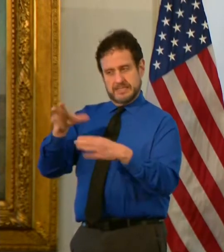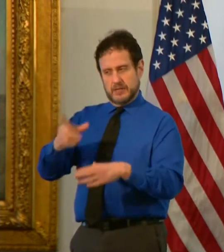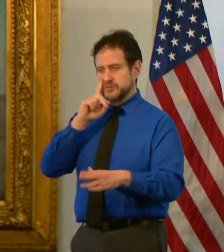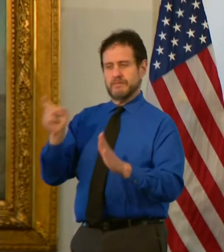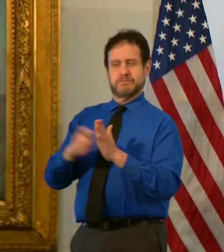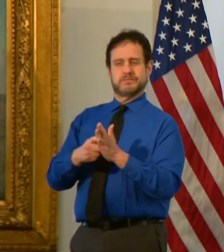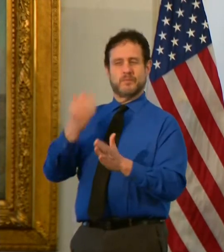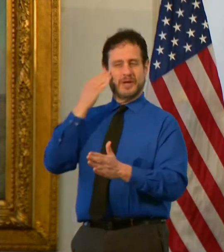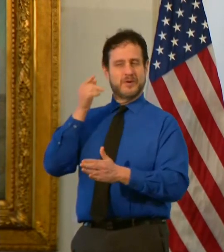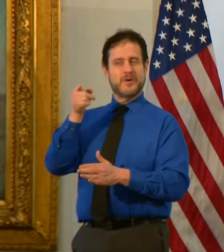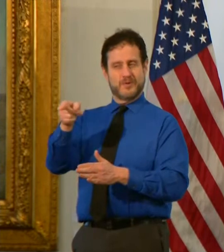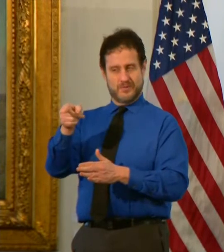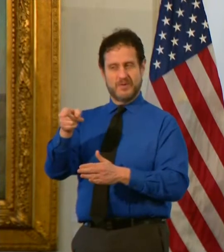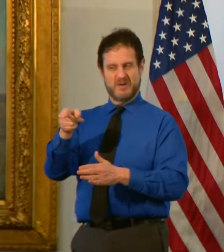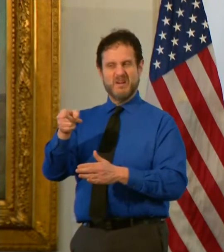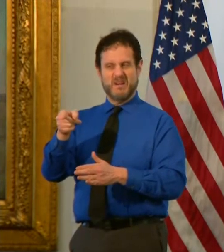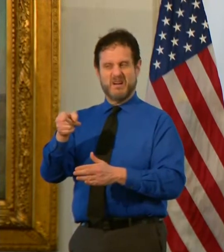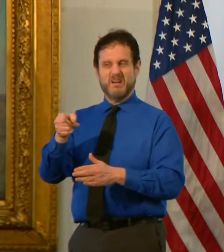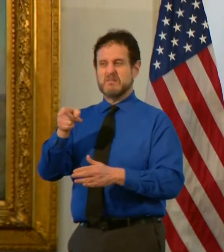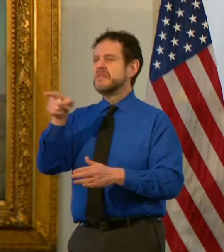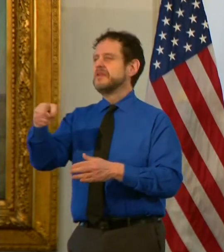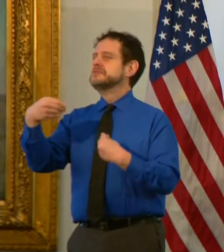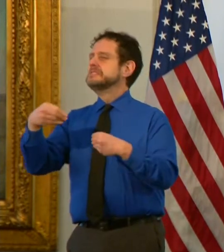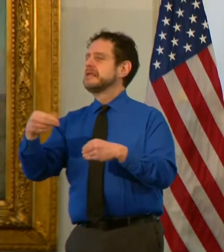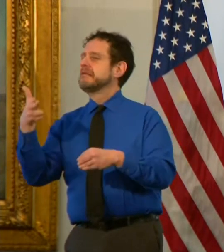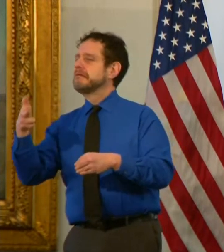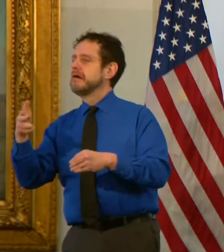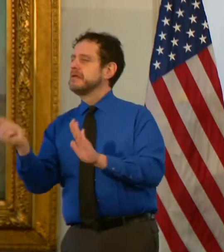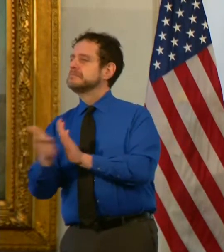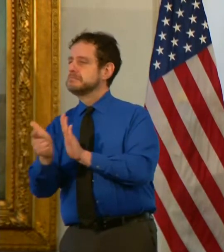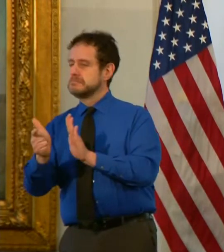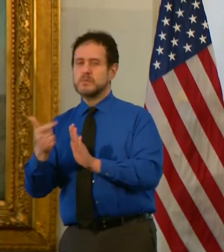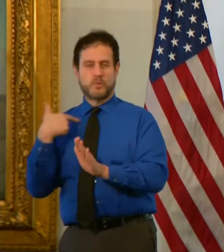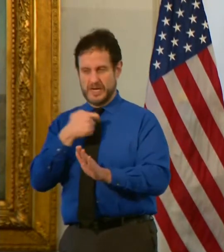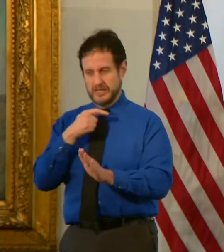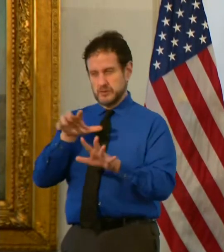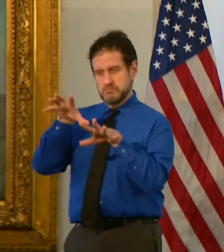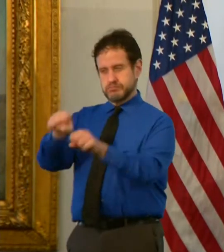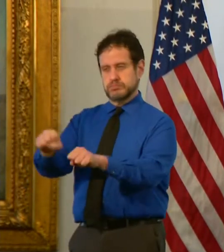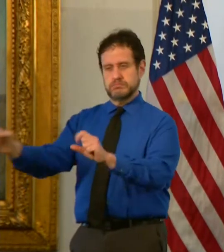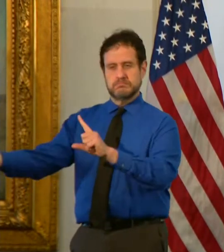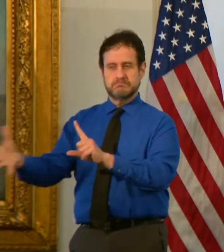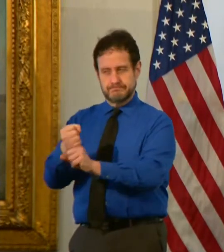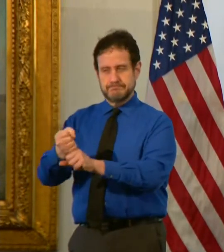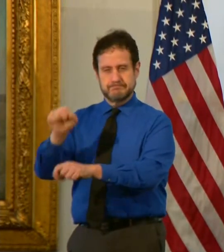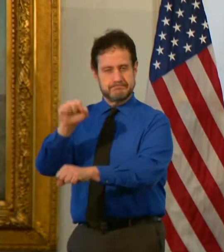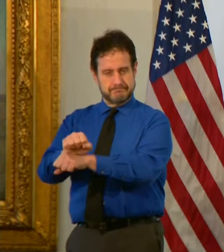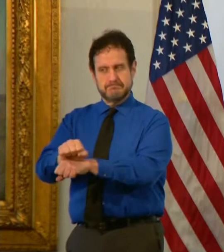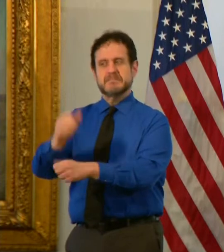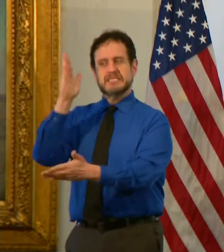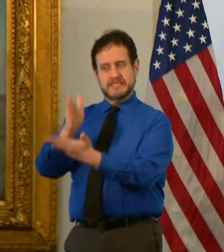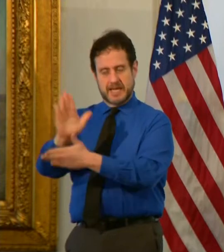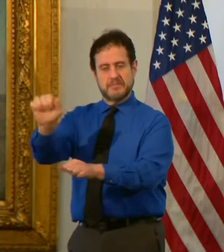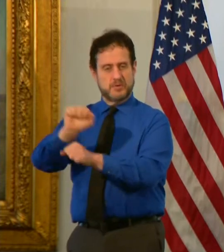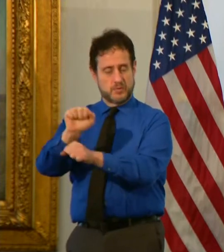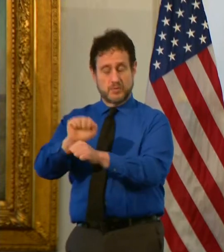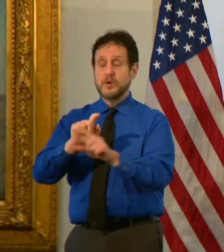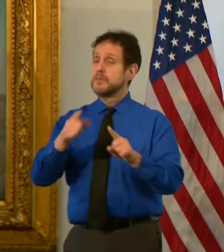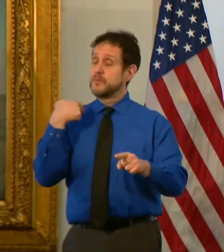being places where these guns are coming from. But we need a thoughtful, strategic, and